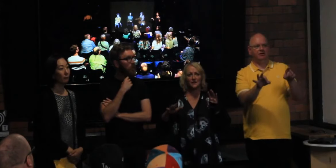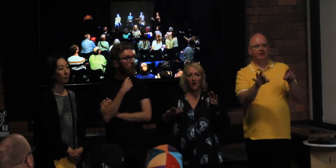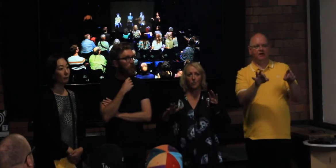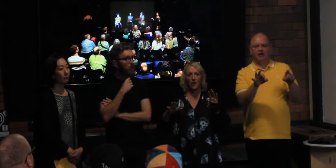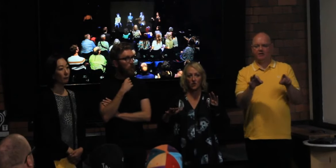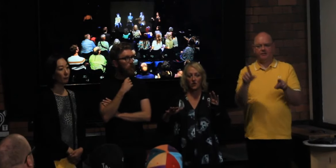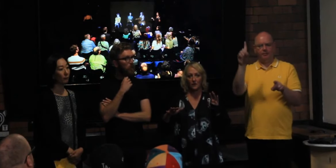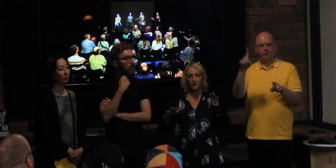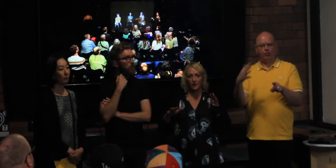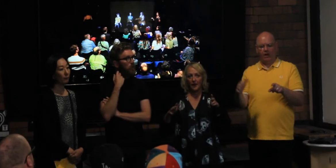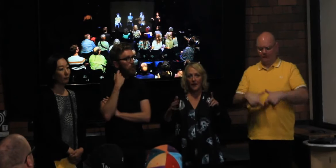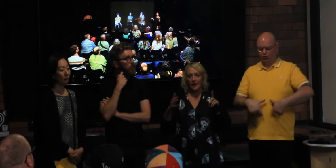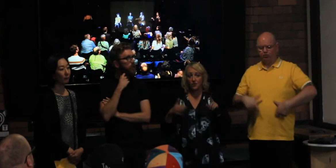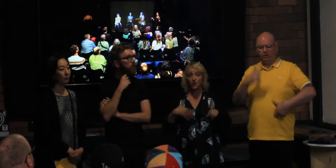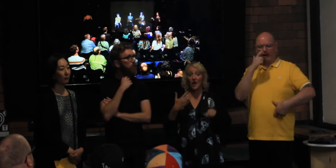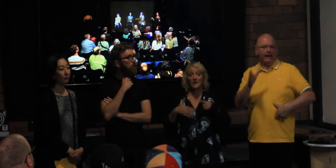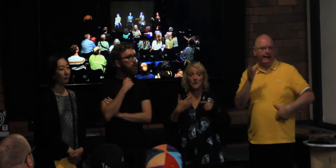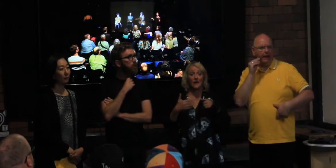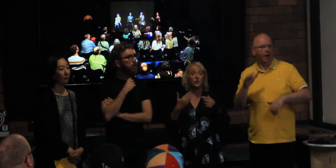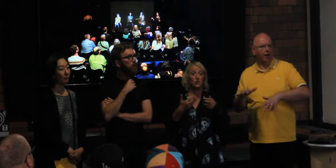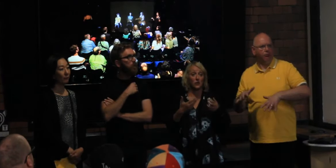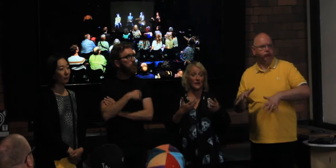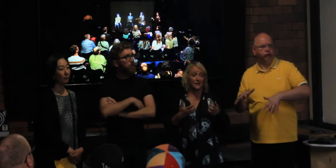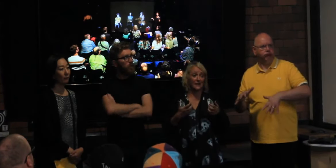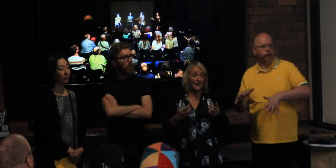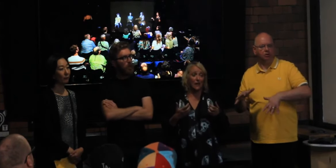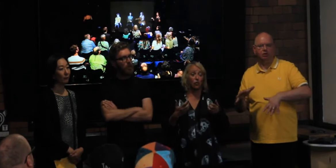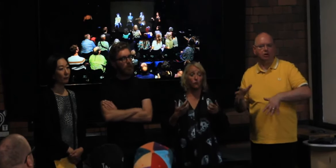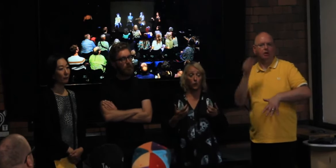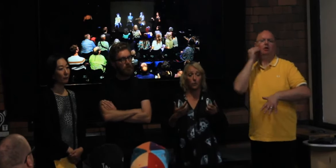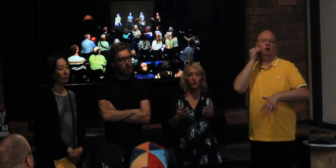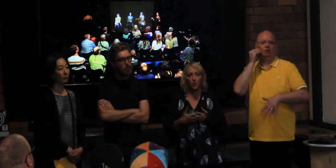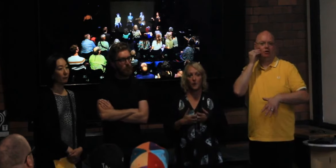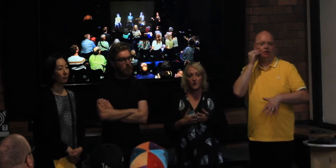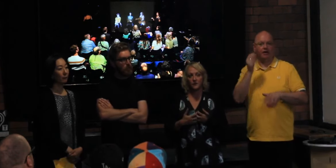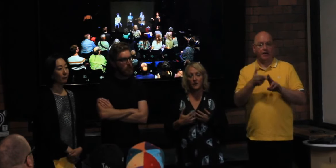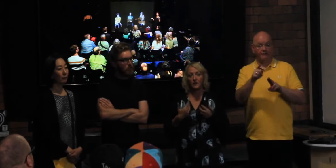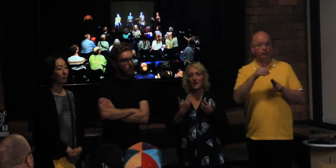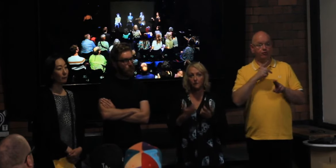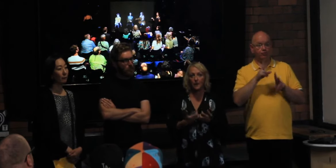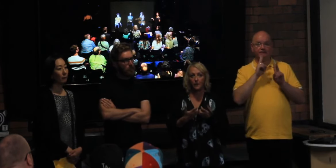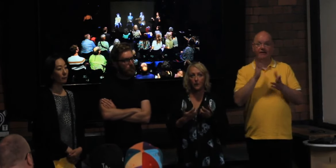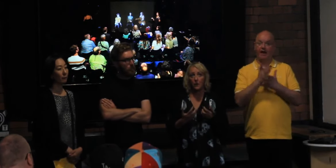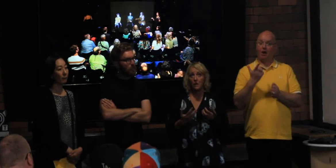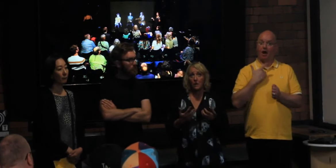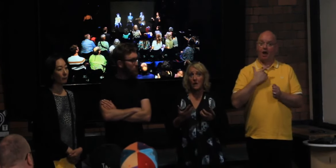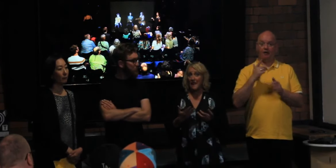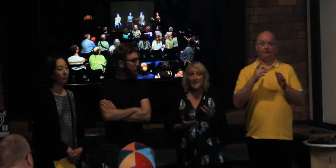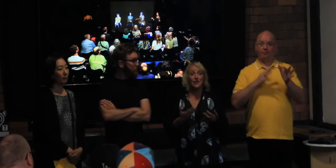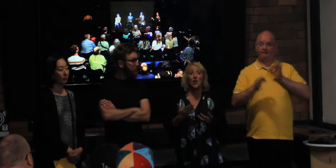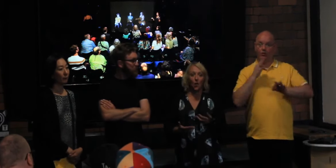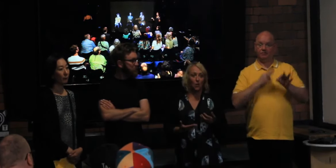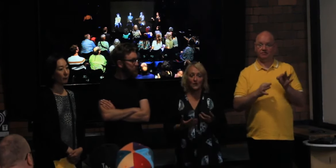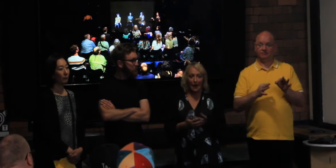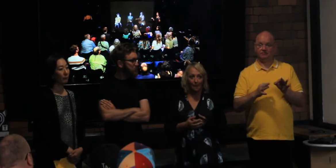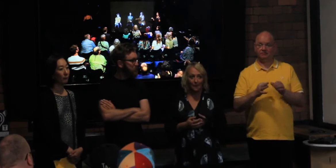is this vibration. It strikes me, and if you do get to see the full performance, that the deaf people, they